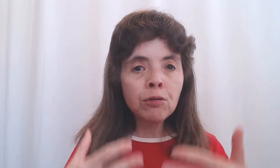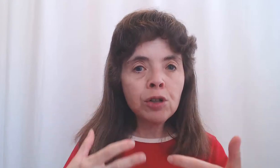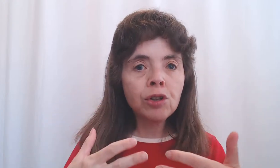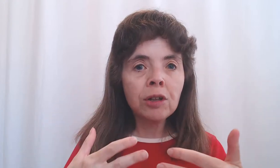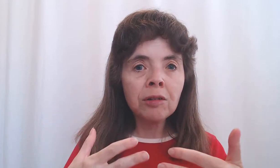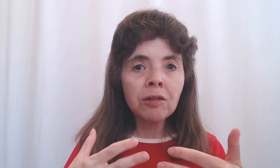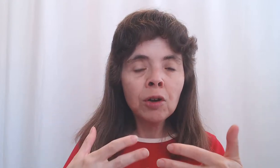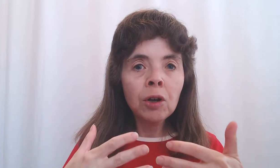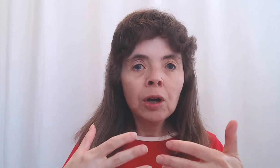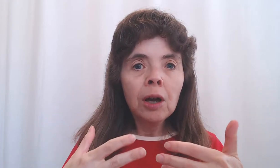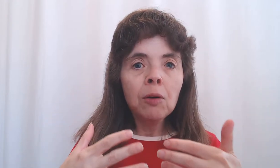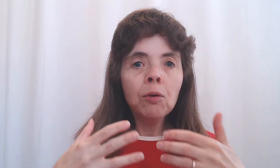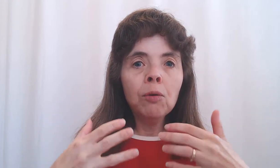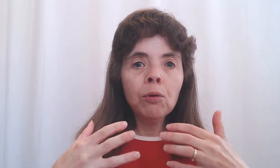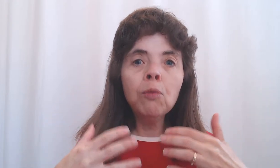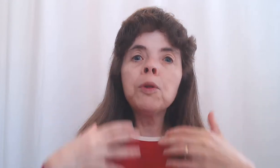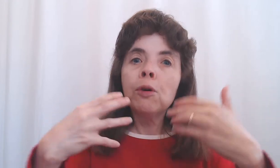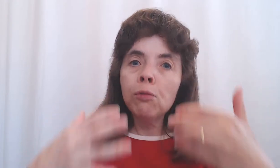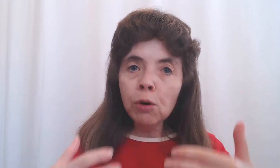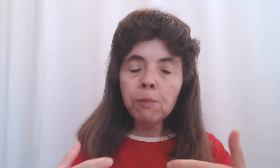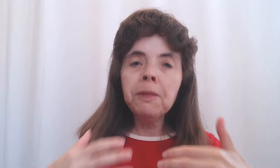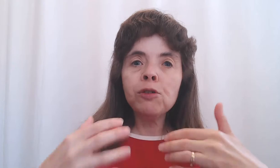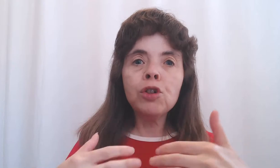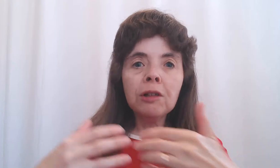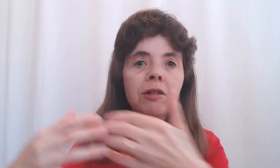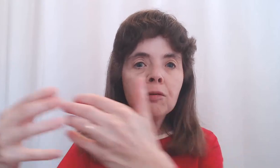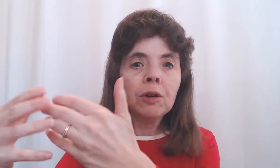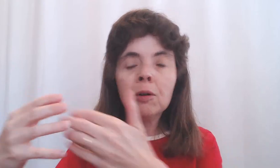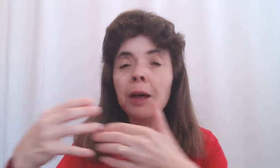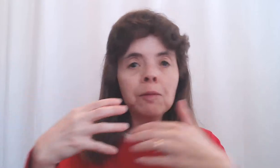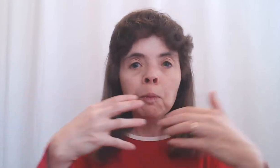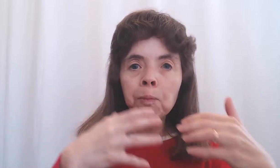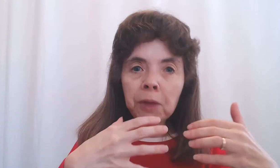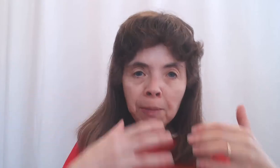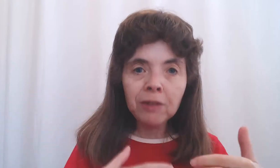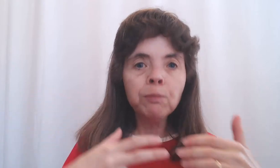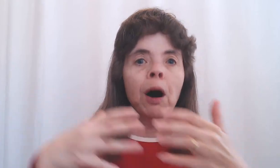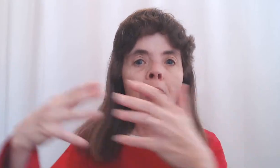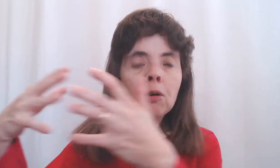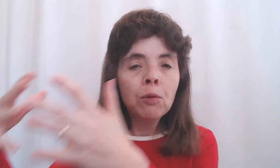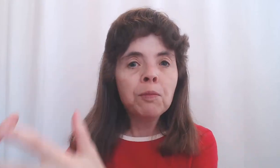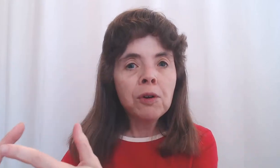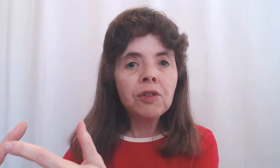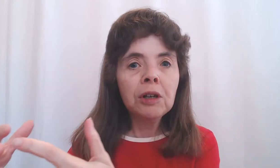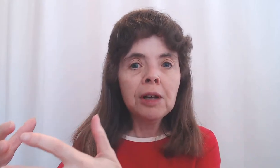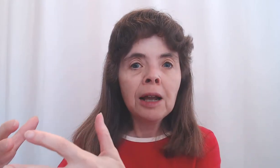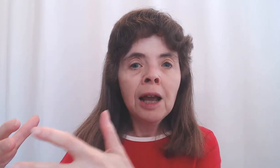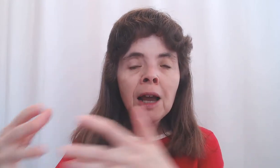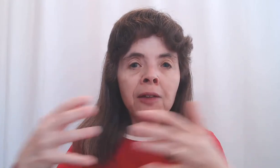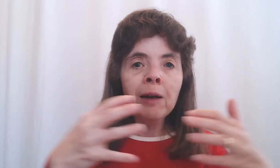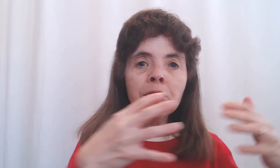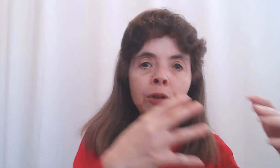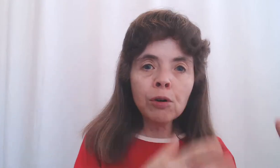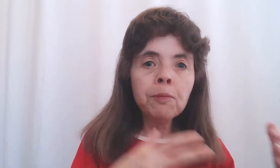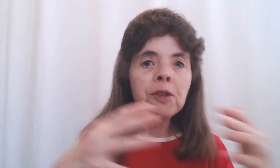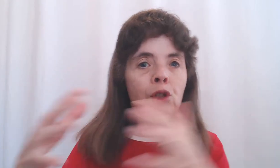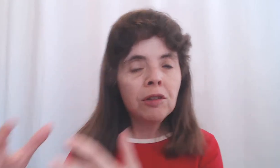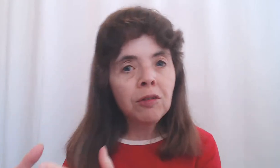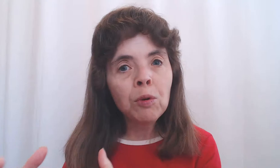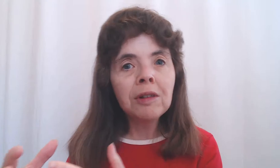Christians who were the group that Jesus or that the Apostle Paul was persecuting. And that was the group that Jesus was